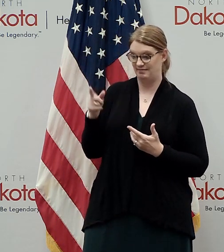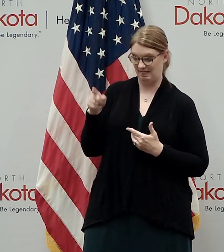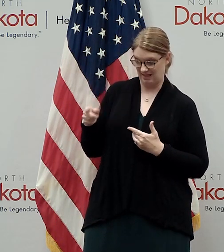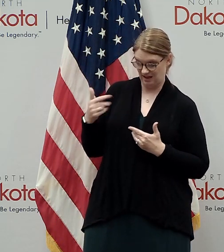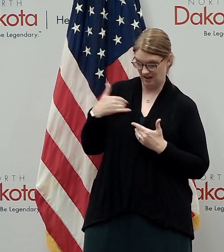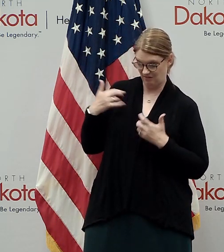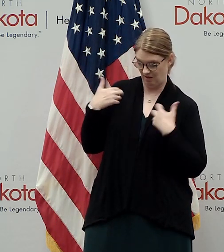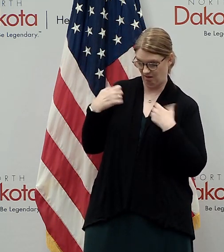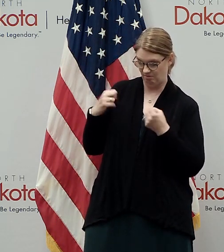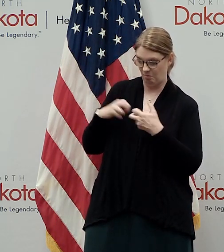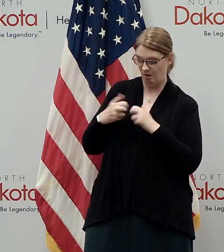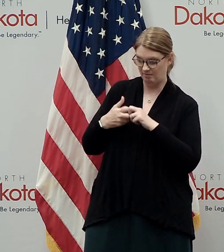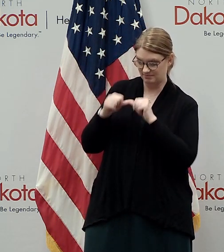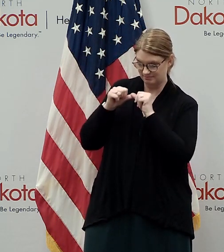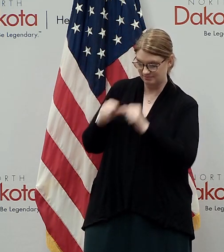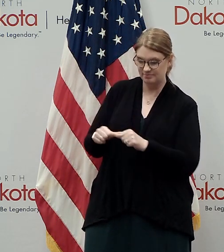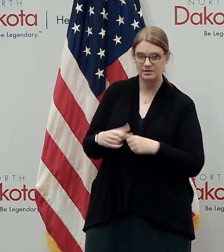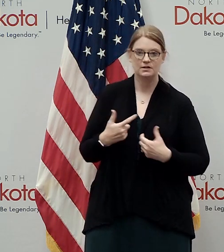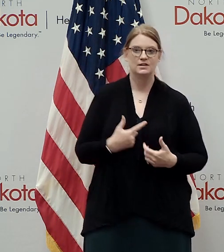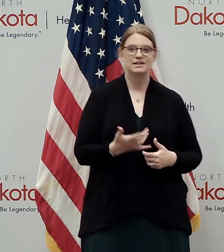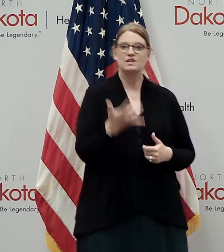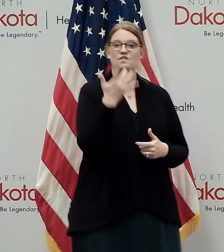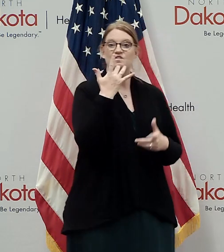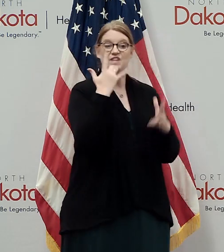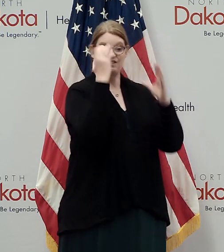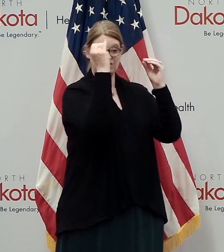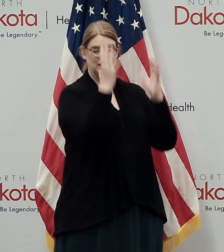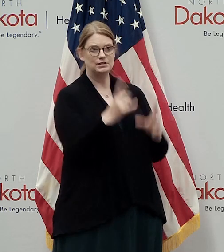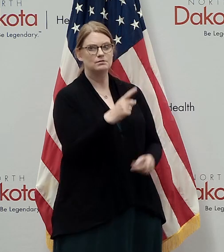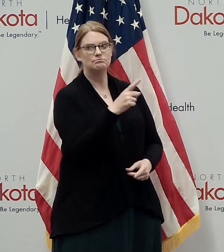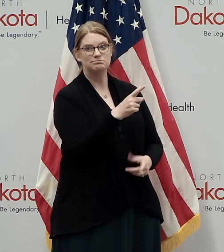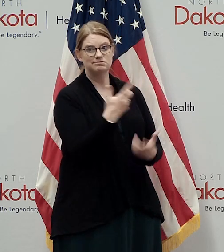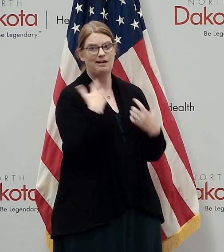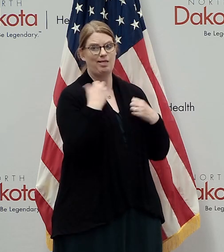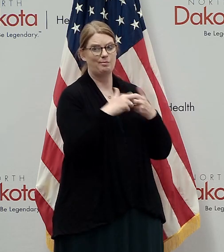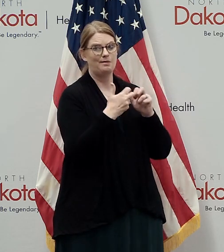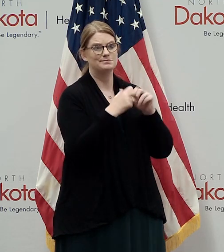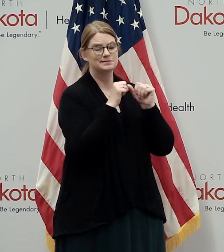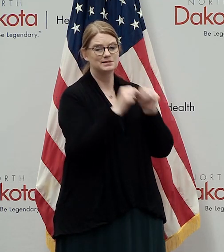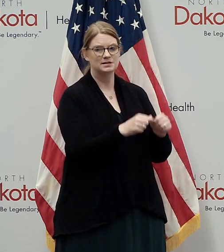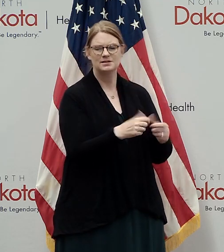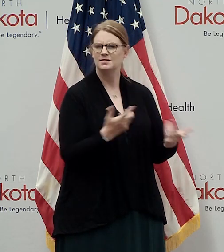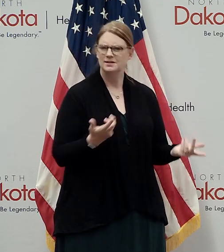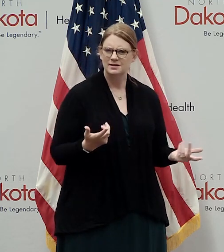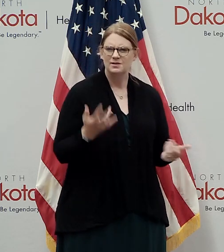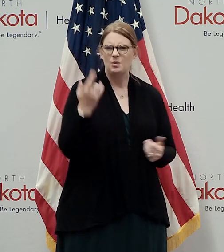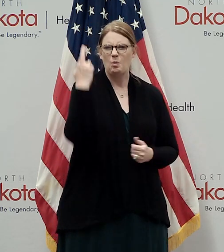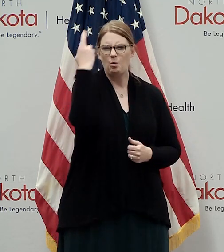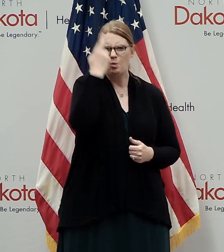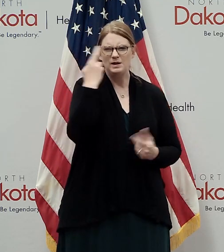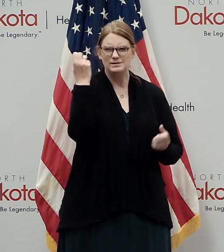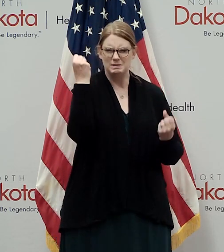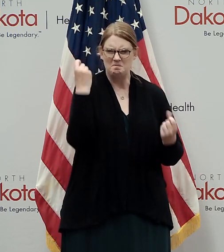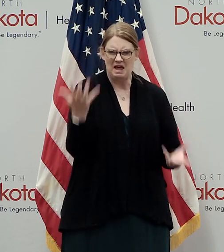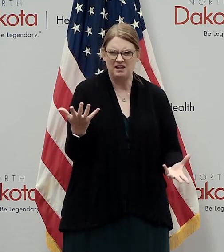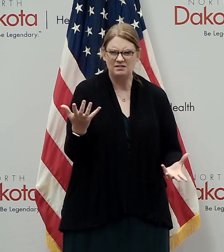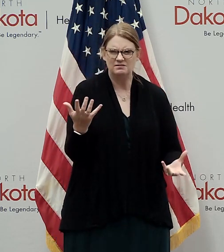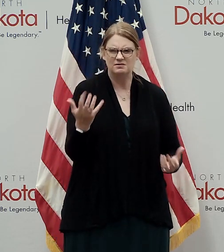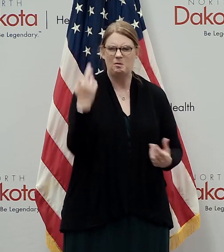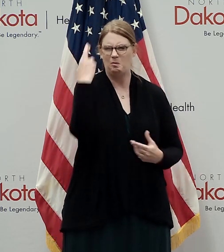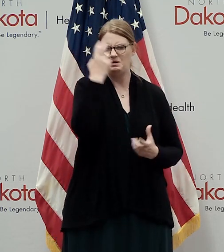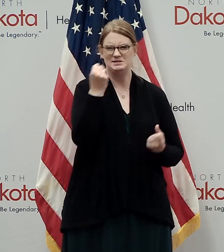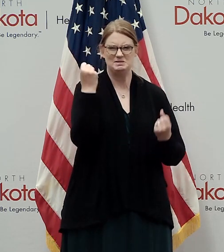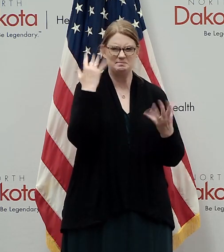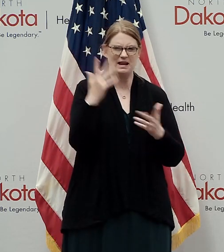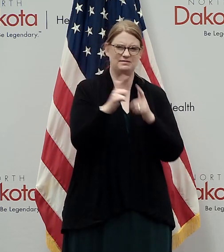or your favorite teacher may have underlying health conditions, there's a lot of reasons to wear a mask when you're in a place where you can't socially